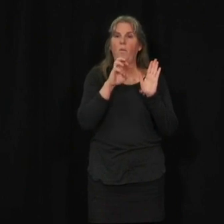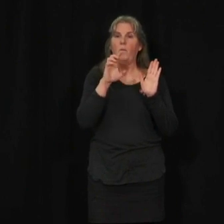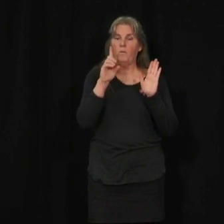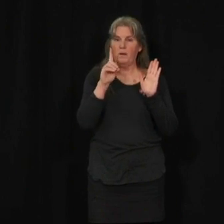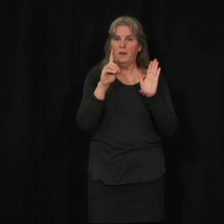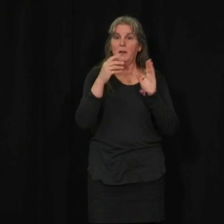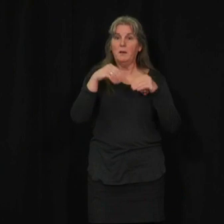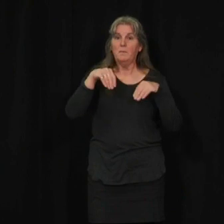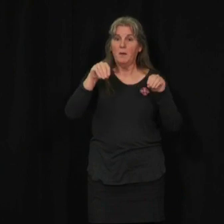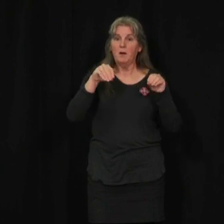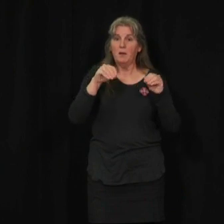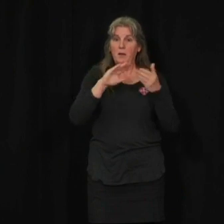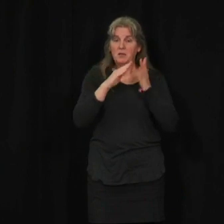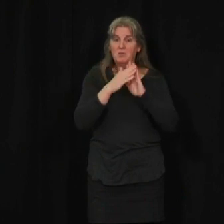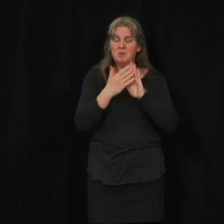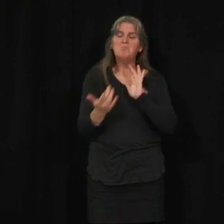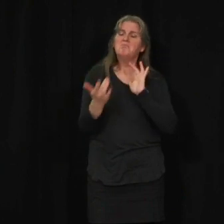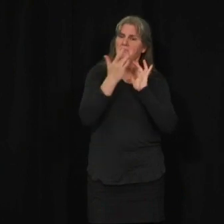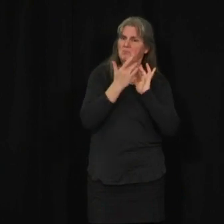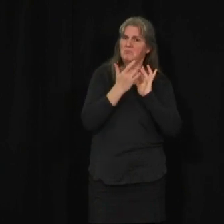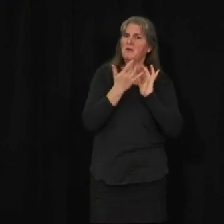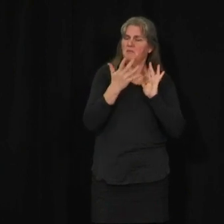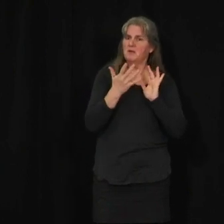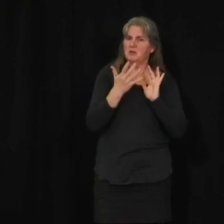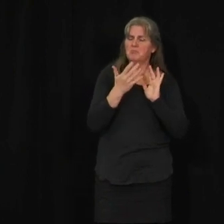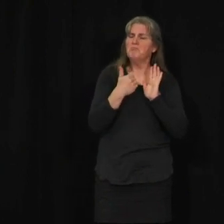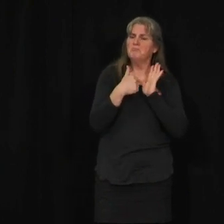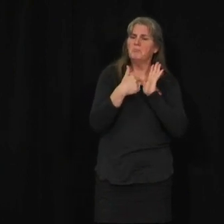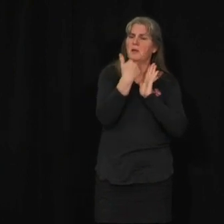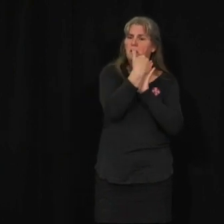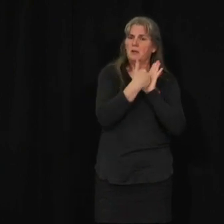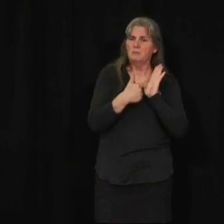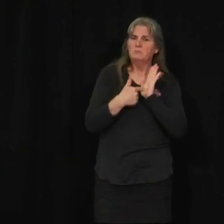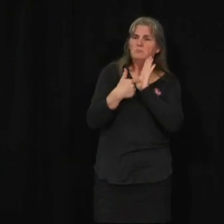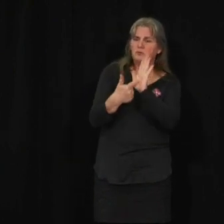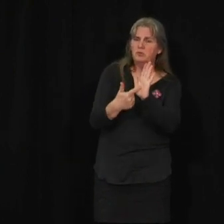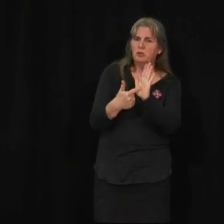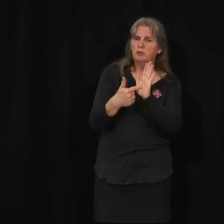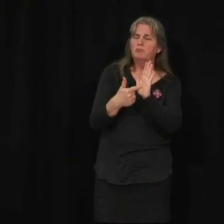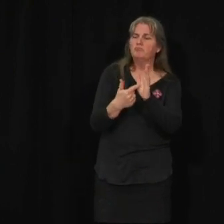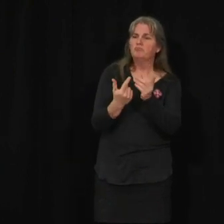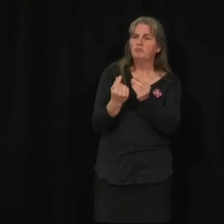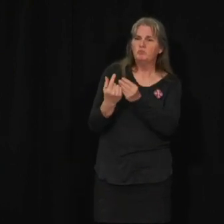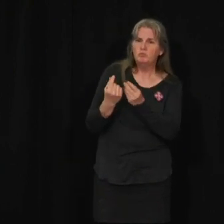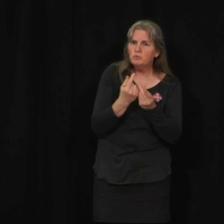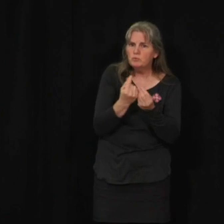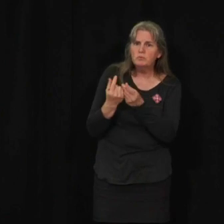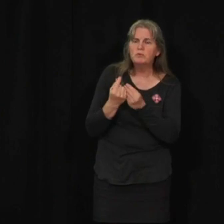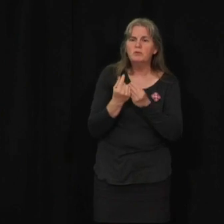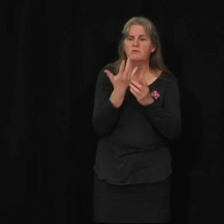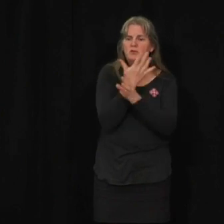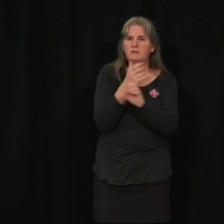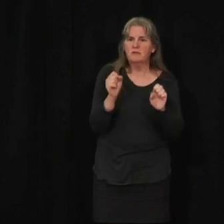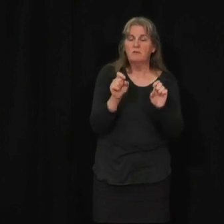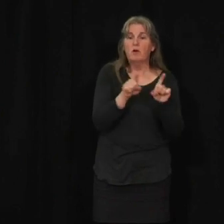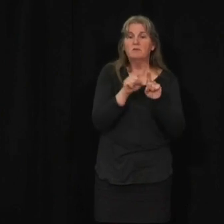in contact with us and are aware of the requirements and the guidelines. The same with the